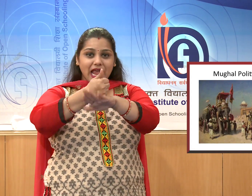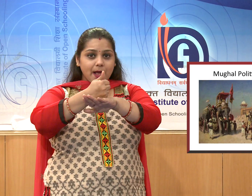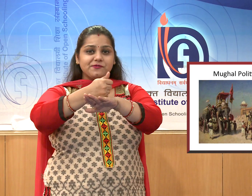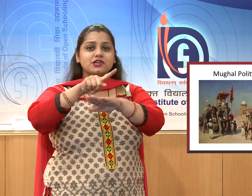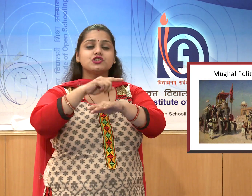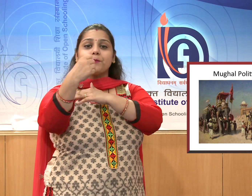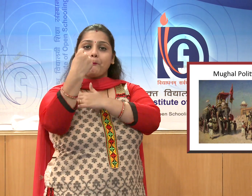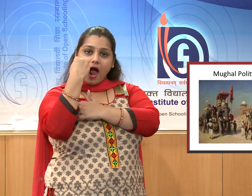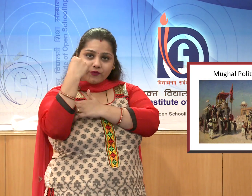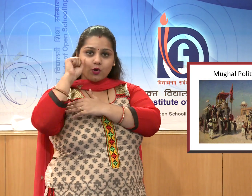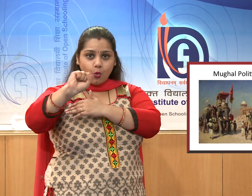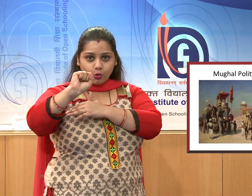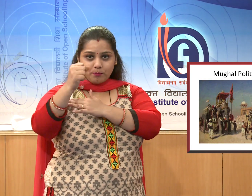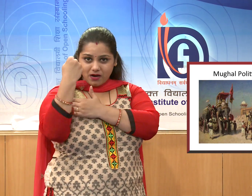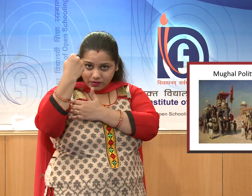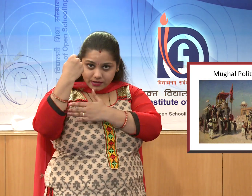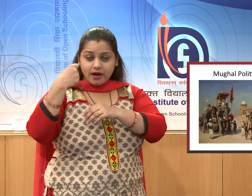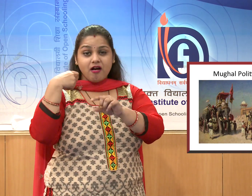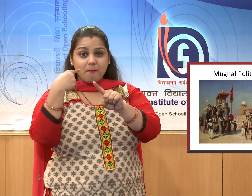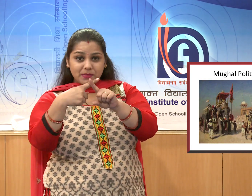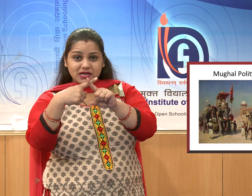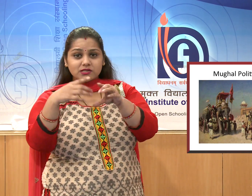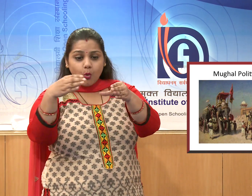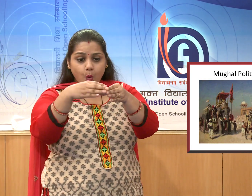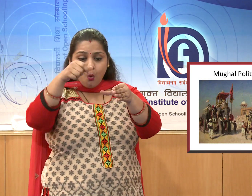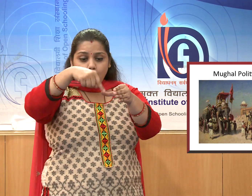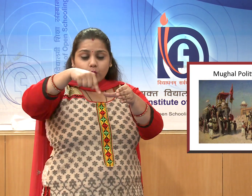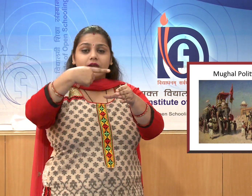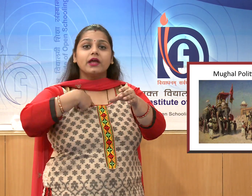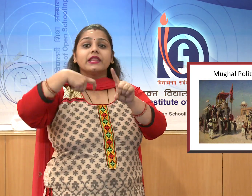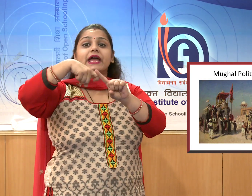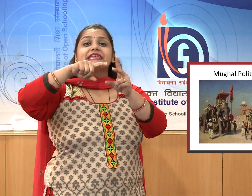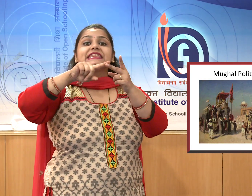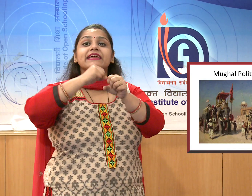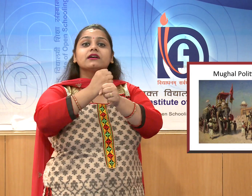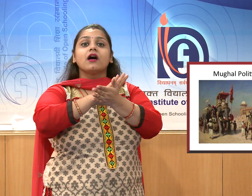established the power and prestige of the king